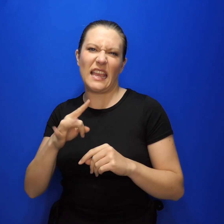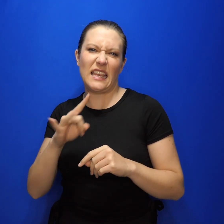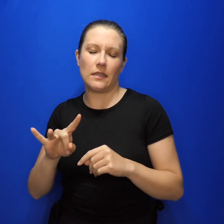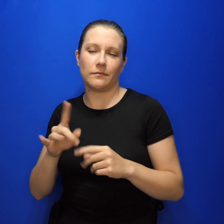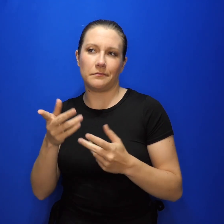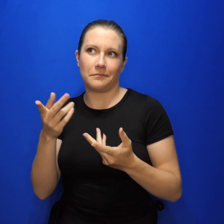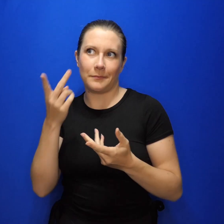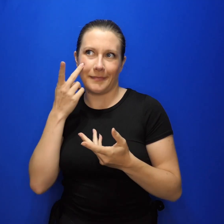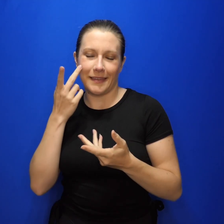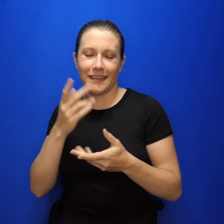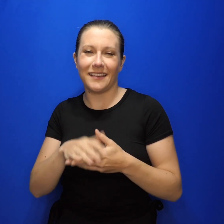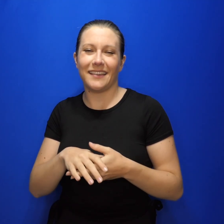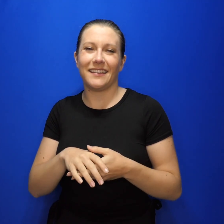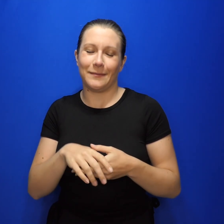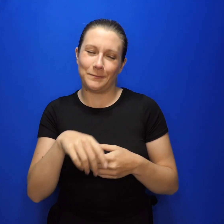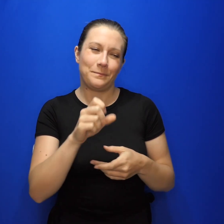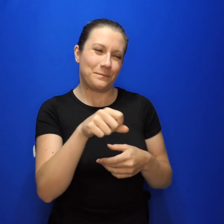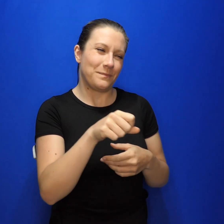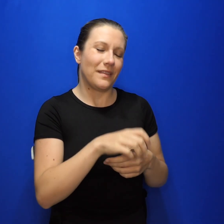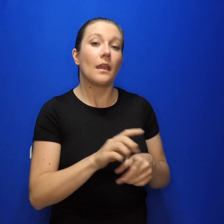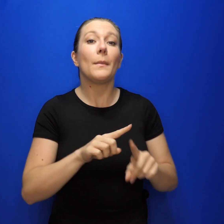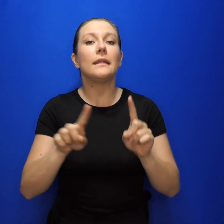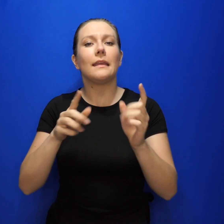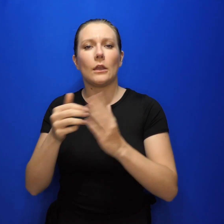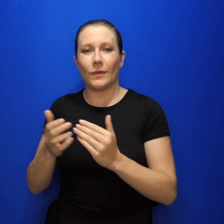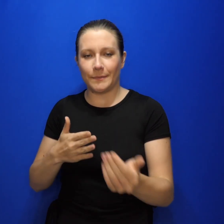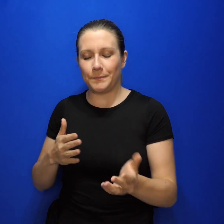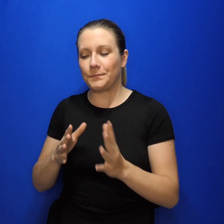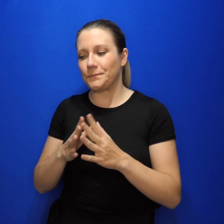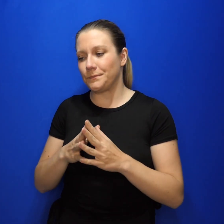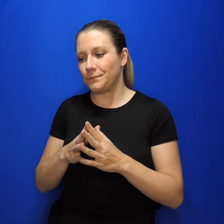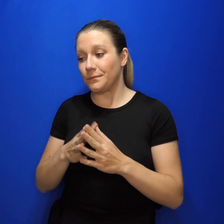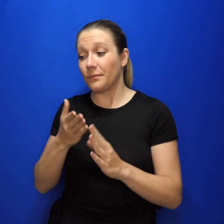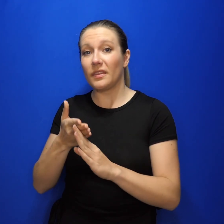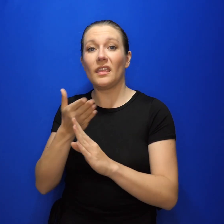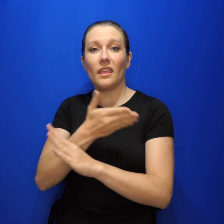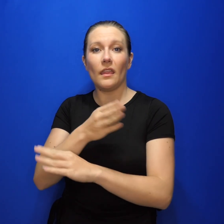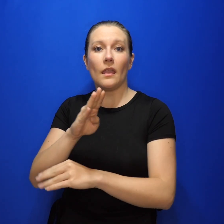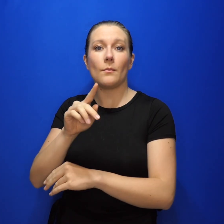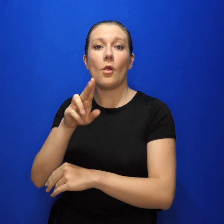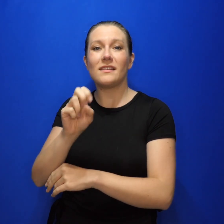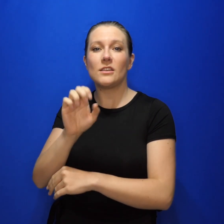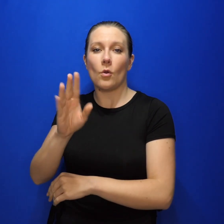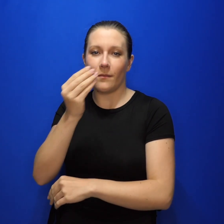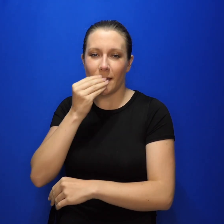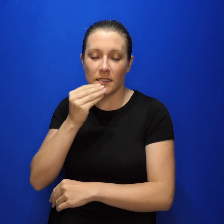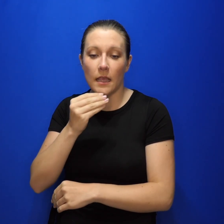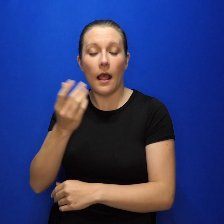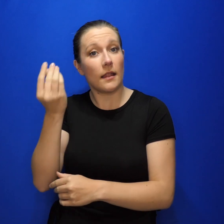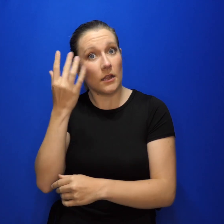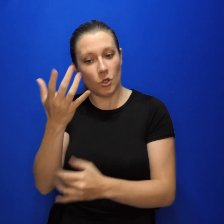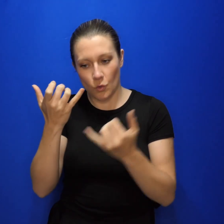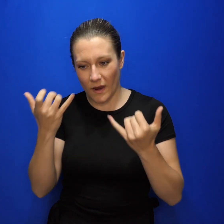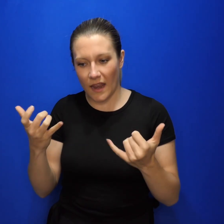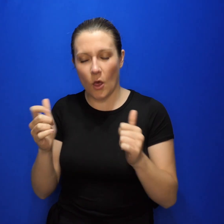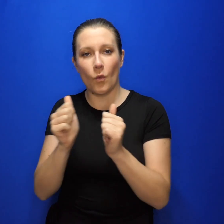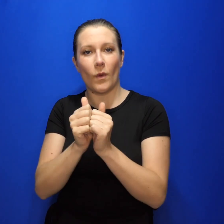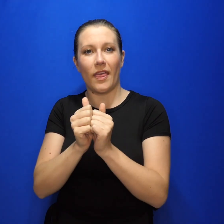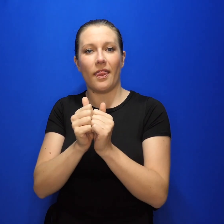and, Yeah. But anyway, pre-bolus your meals. I'll tell you right now, I